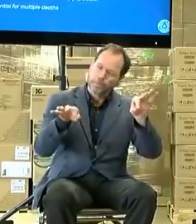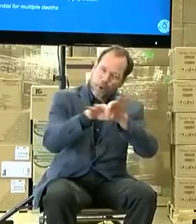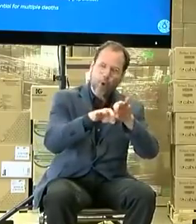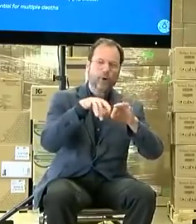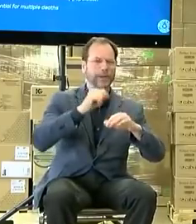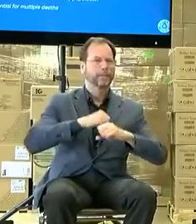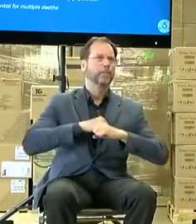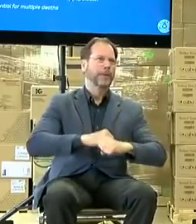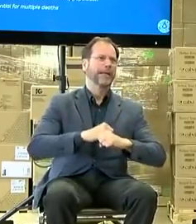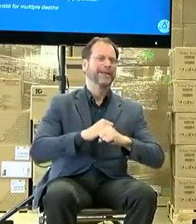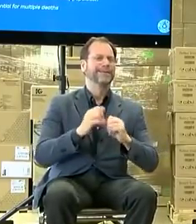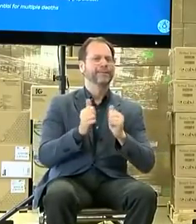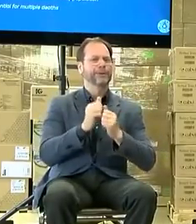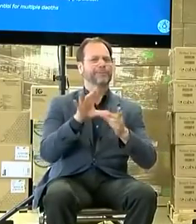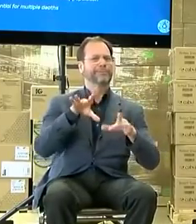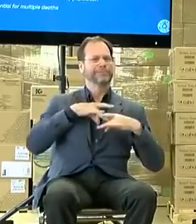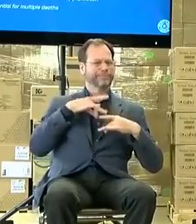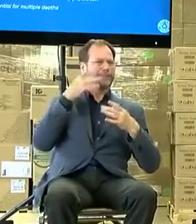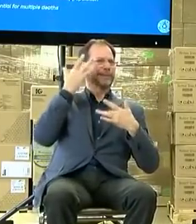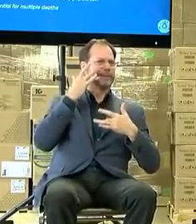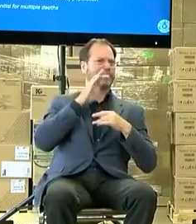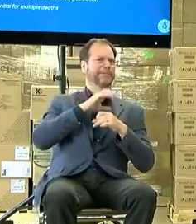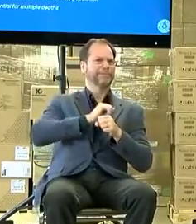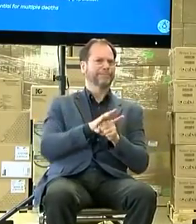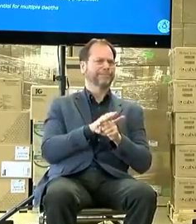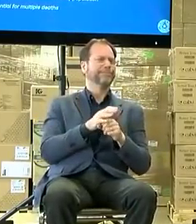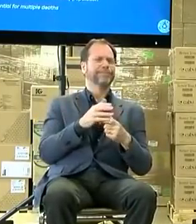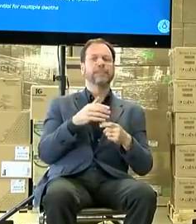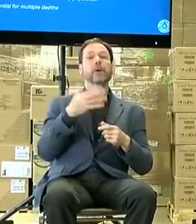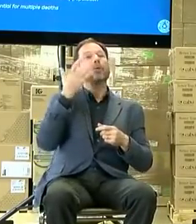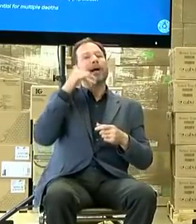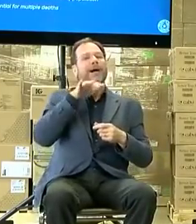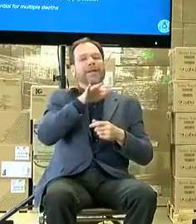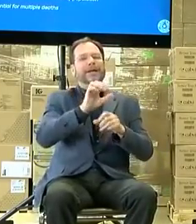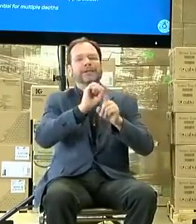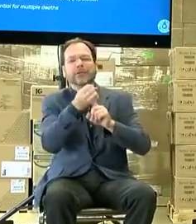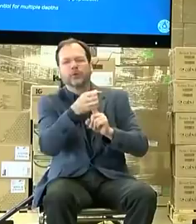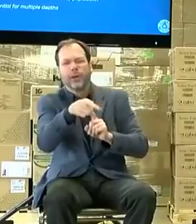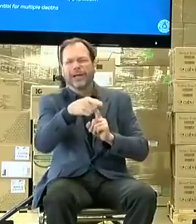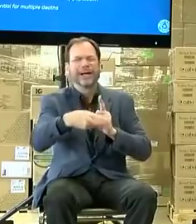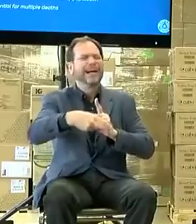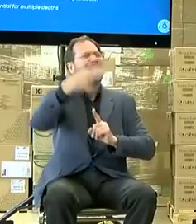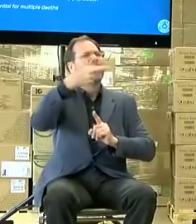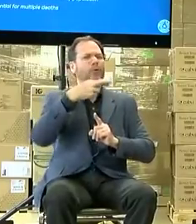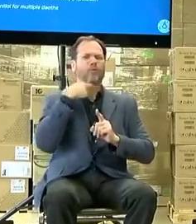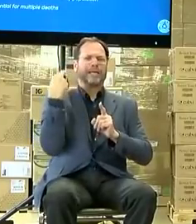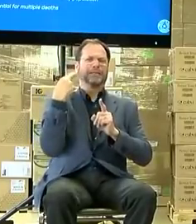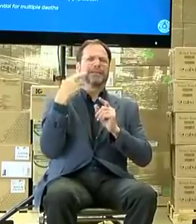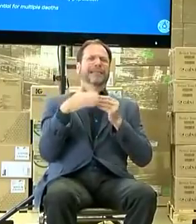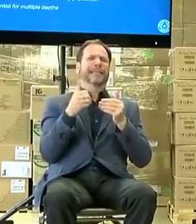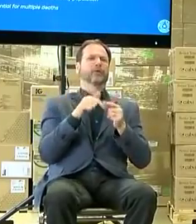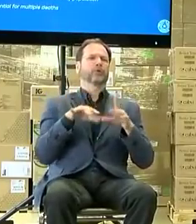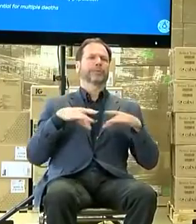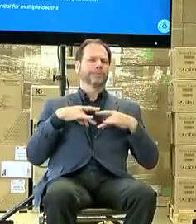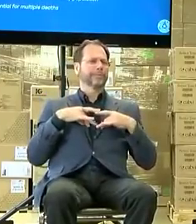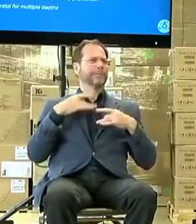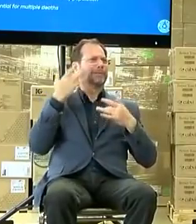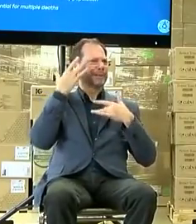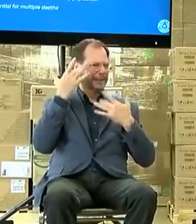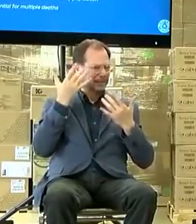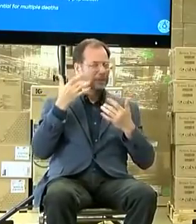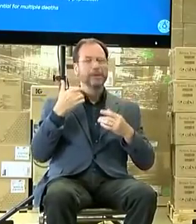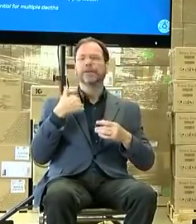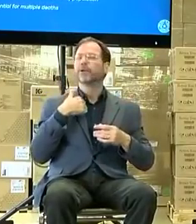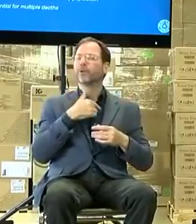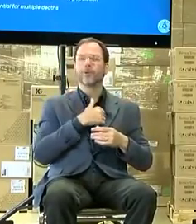be protected against COVID-19, because oftentimes they're in a setting that is the most high-risk setting for the spread of COVID-19. And we